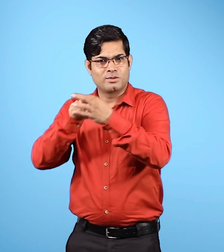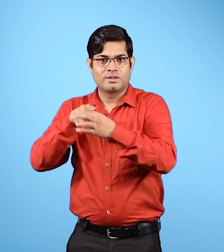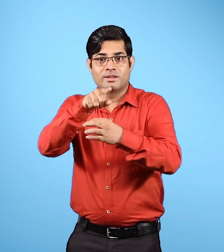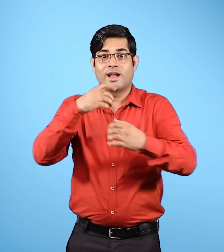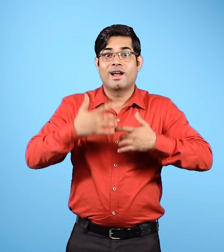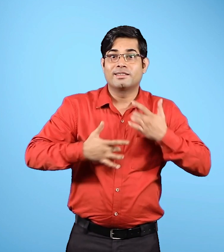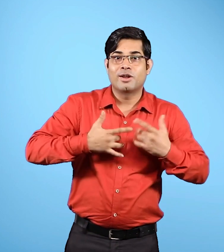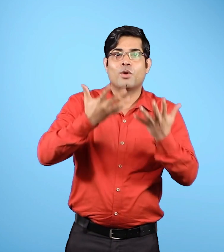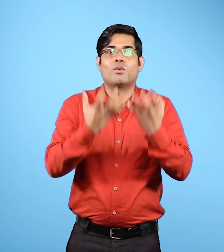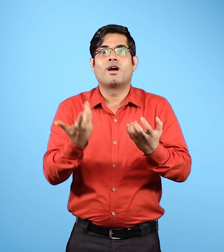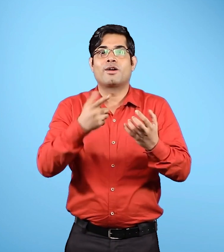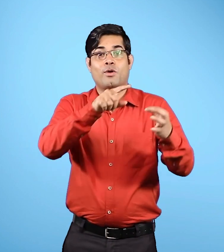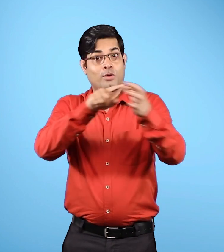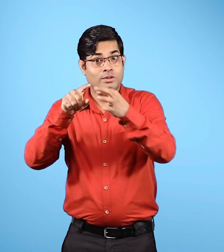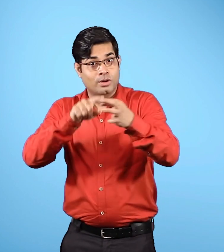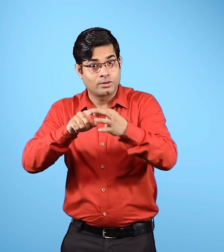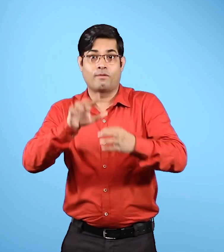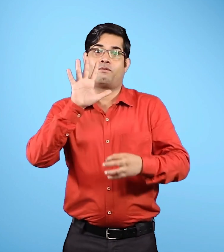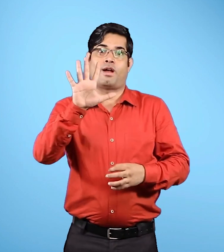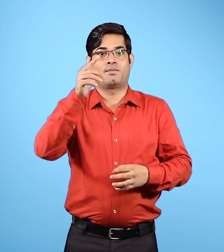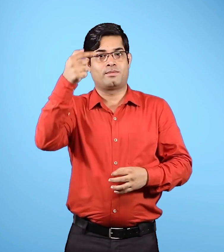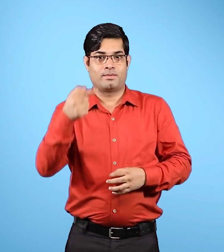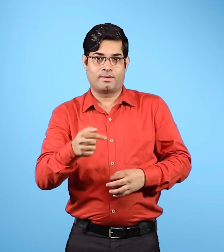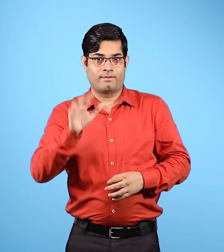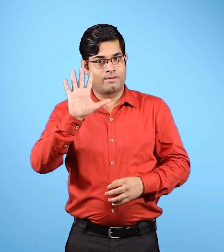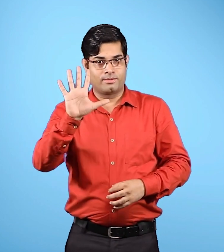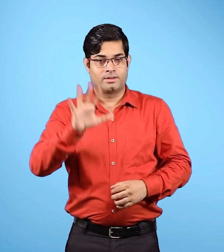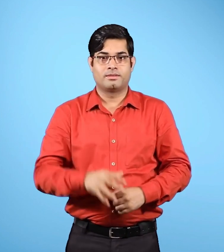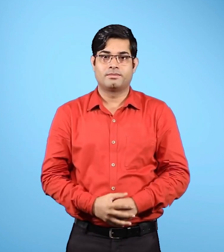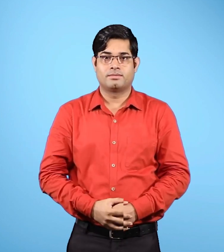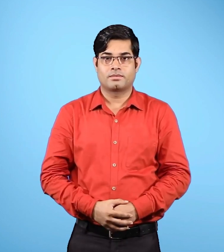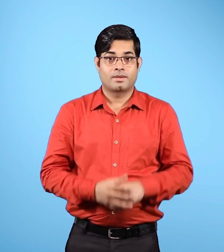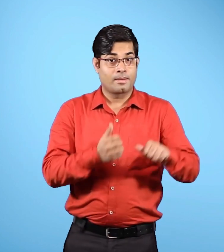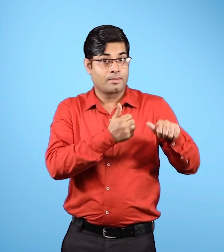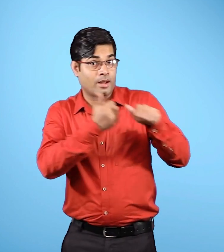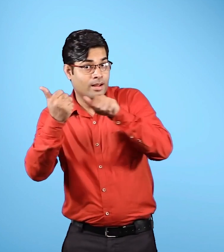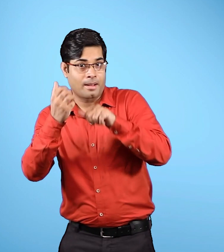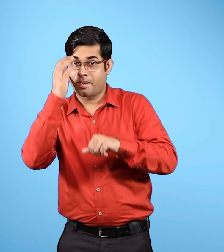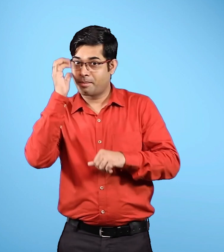5 questions that you would like to ask him or her. Let's